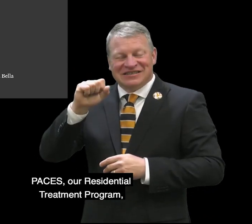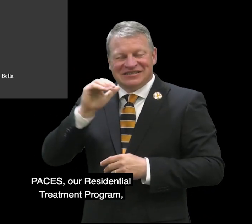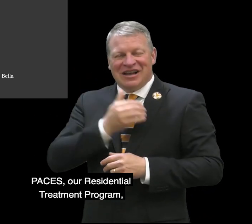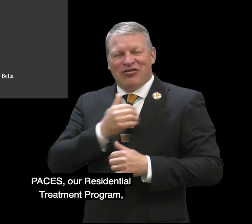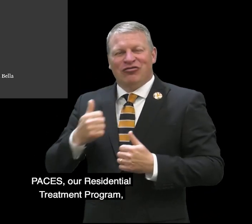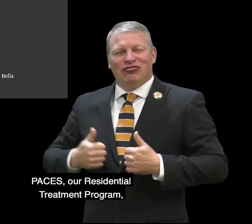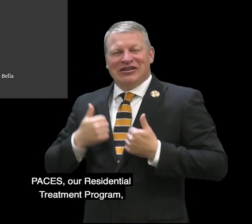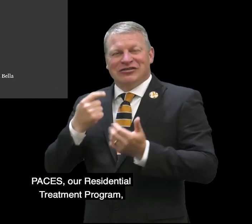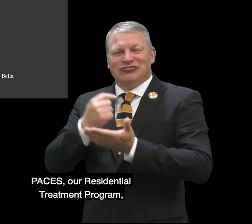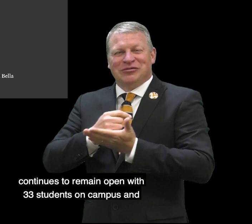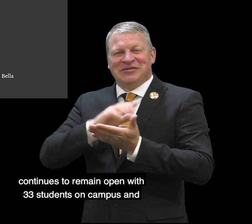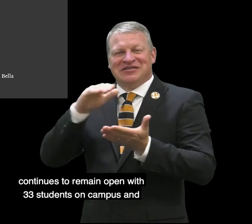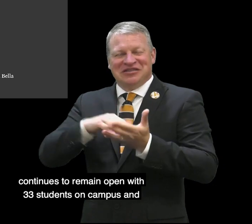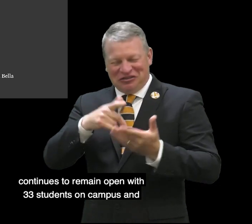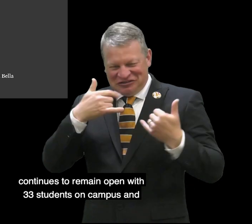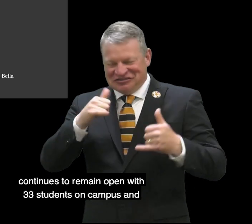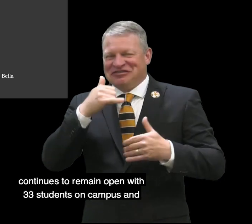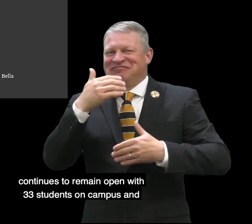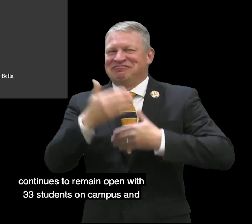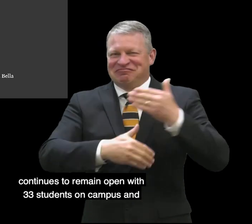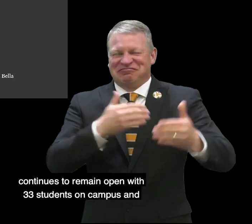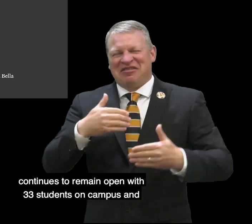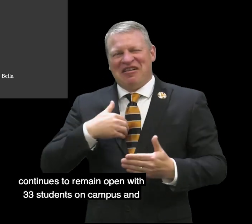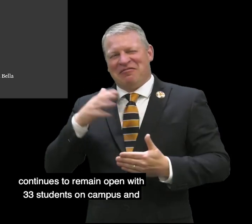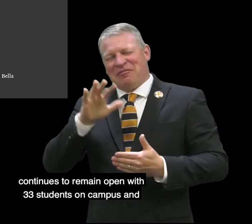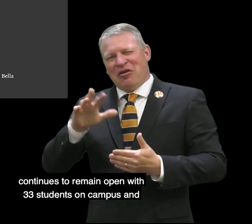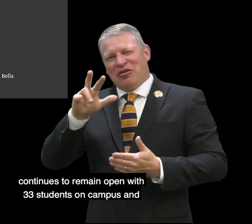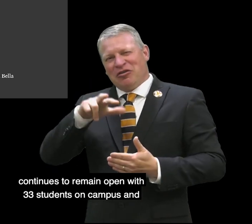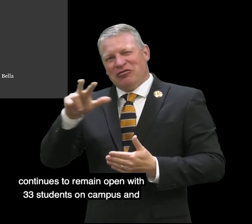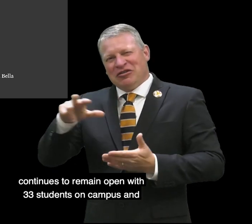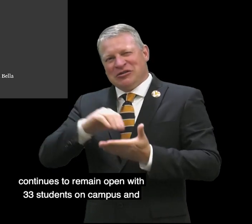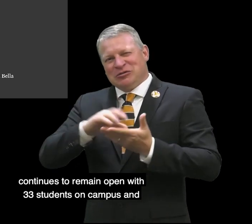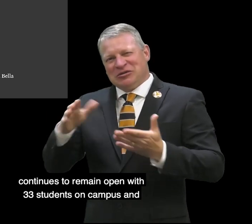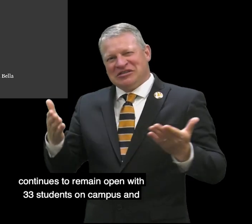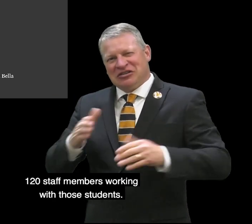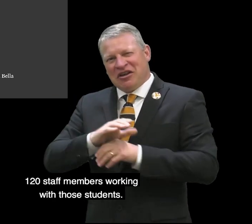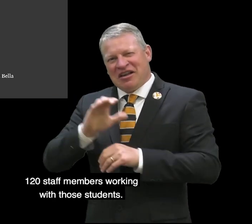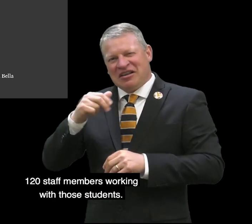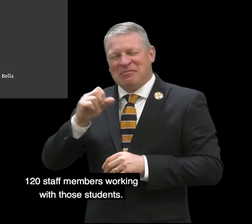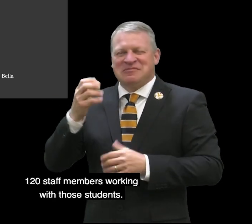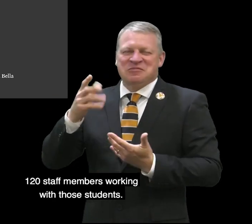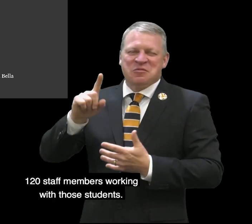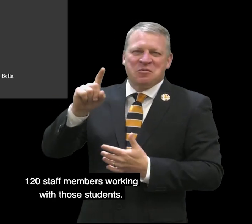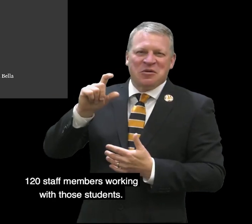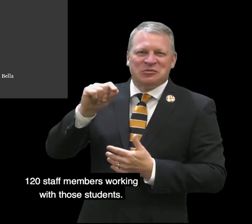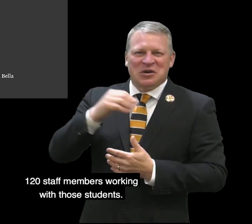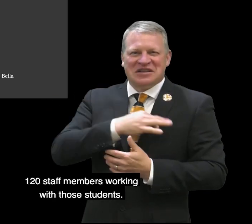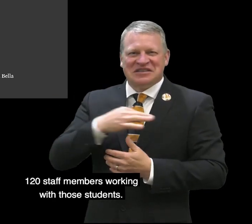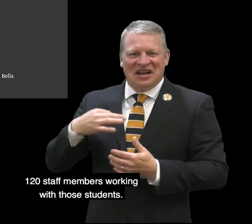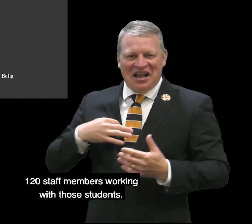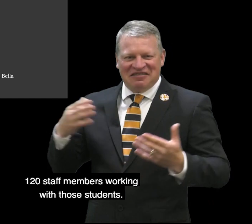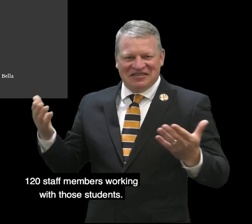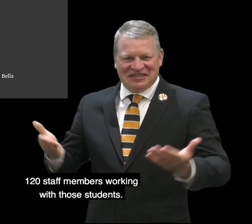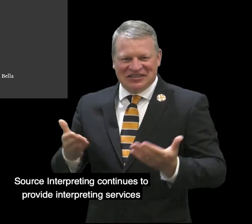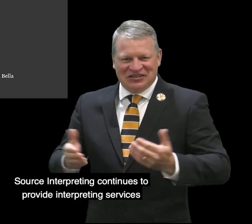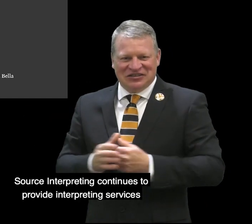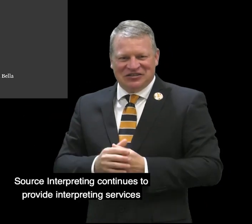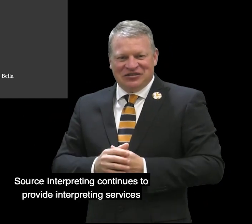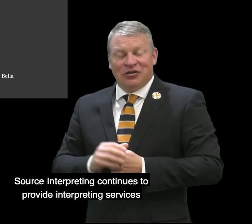through an online platform. PACES, our residential treatment program, continues to remain open with 33 students on campus and